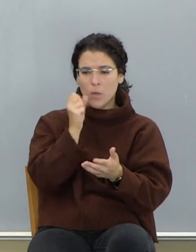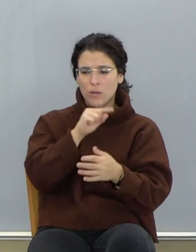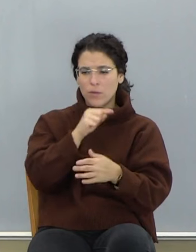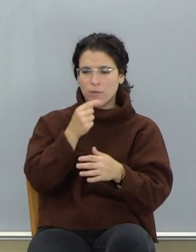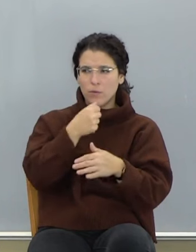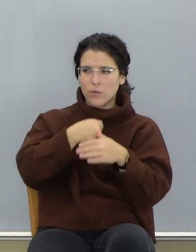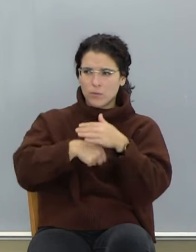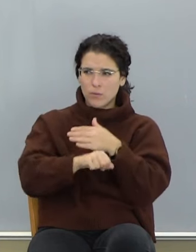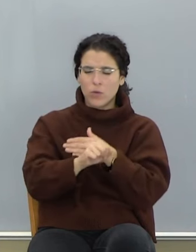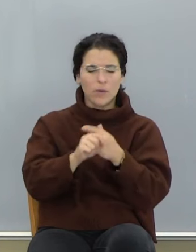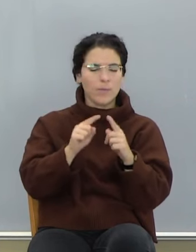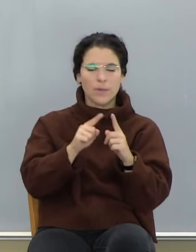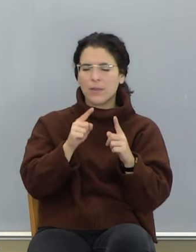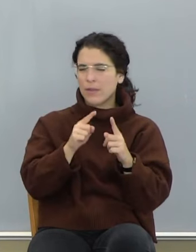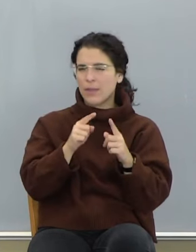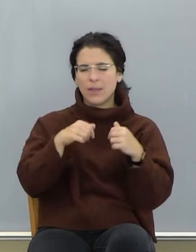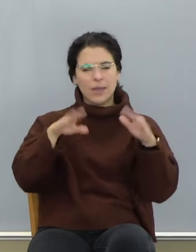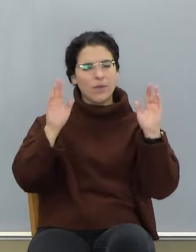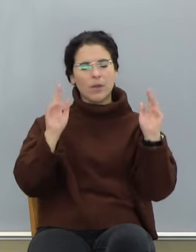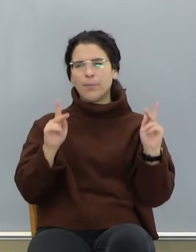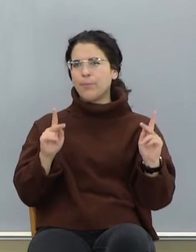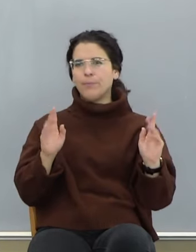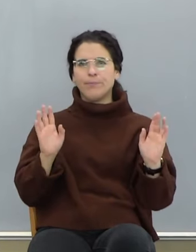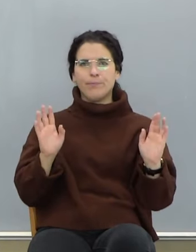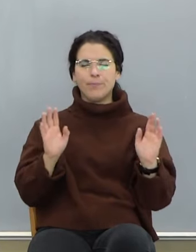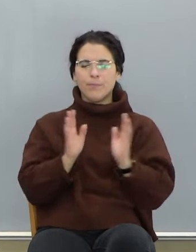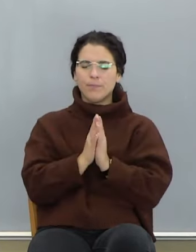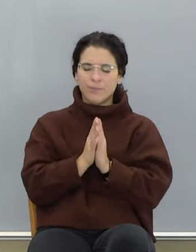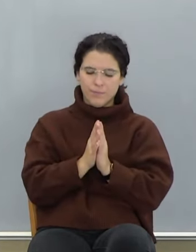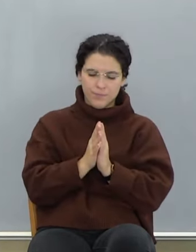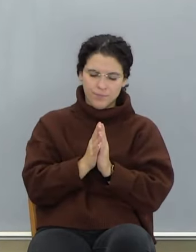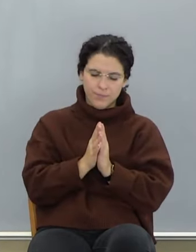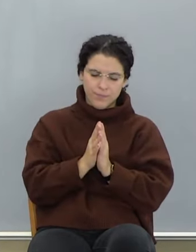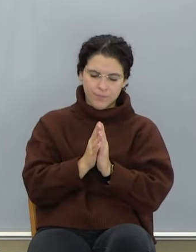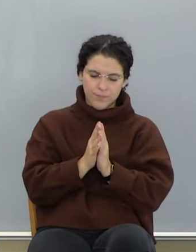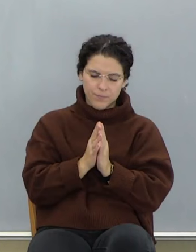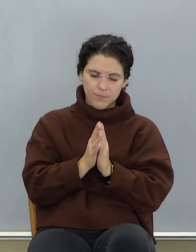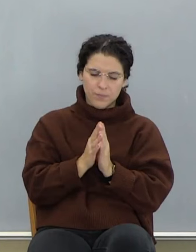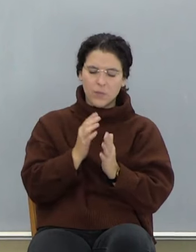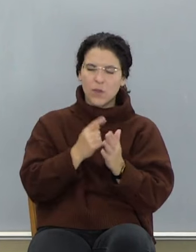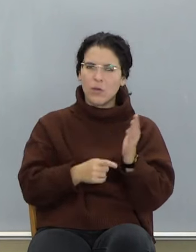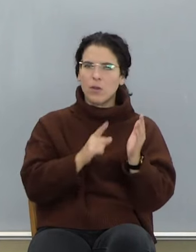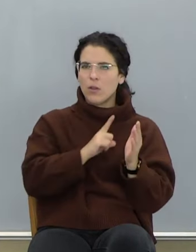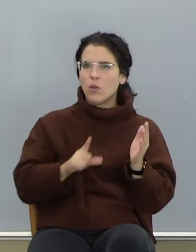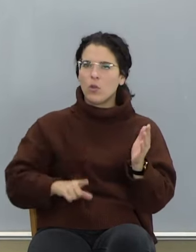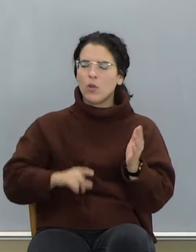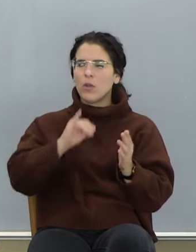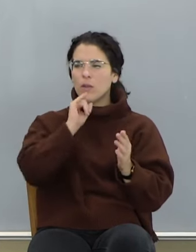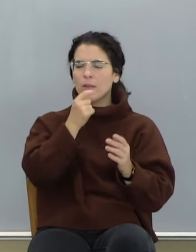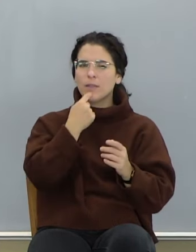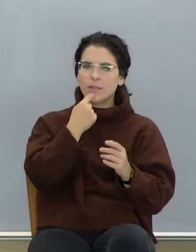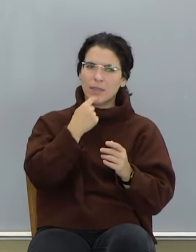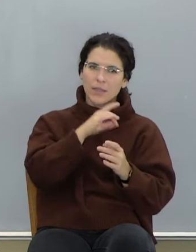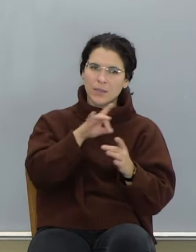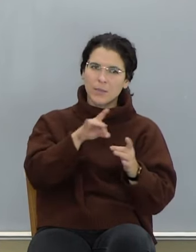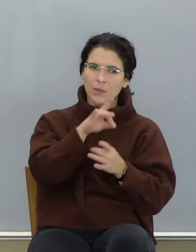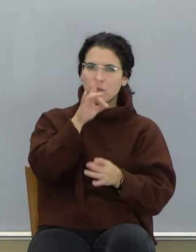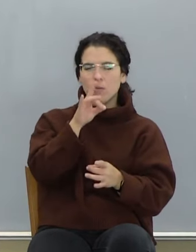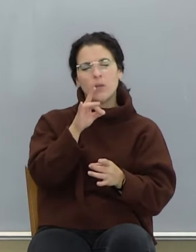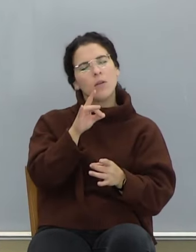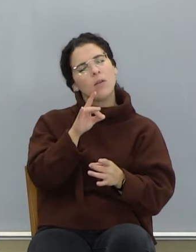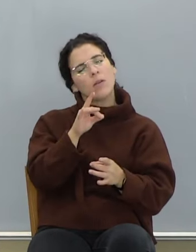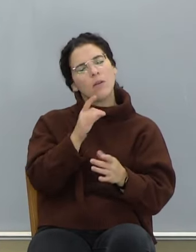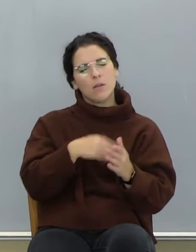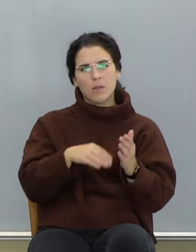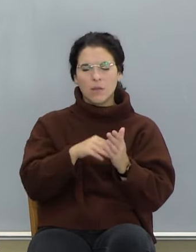firstborn, but they forfeited it. And hence, what the Lord is saying spiritually, again,